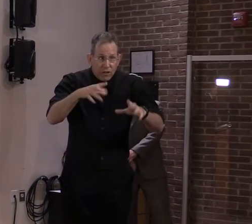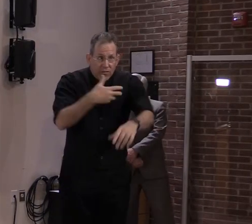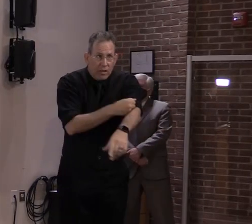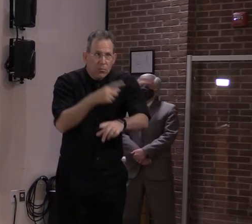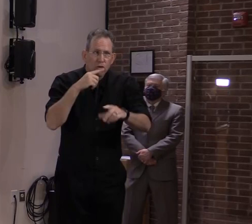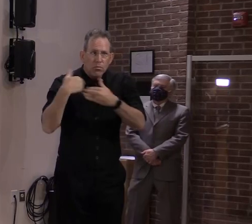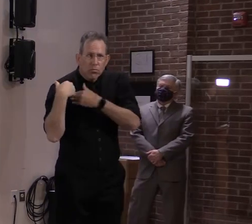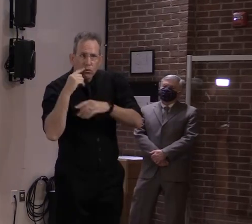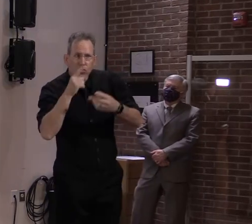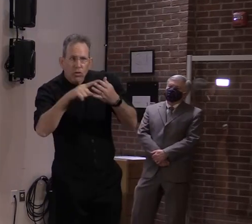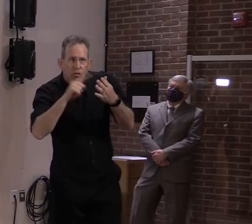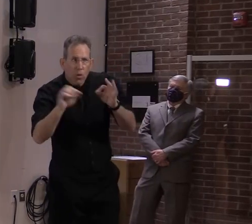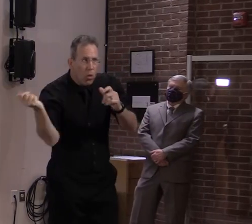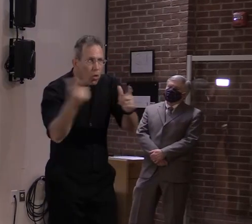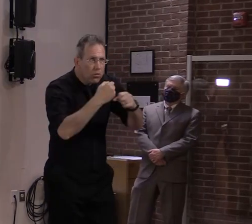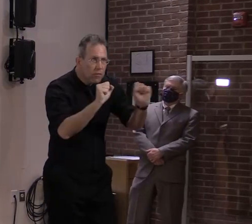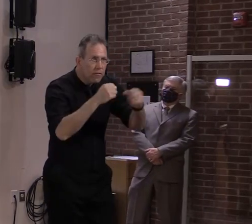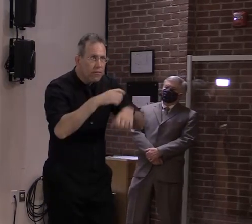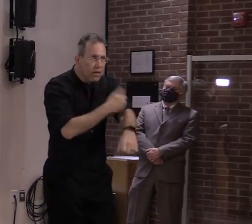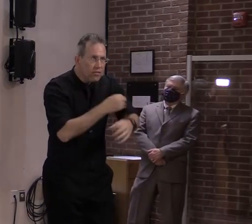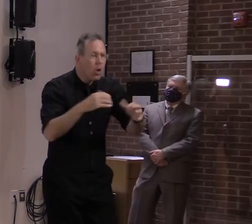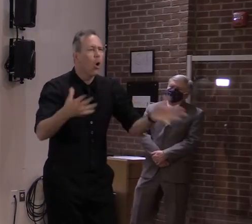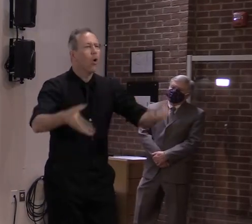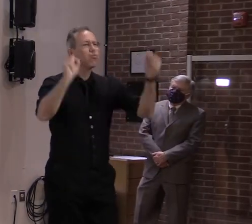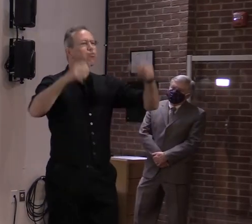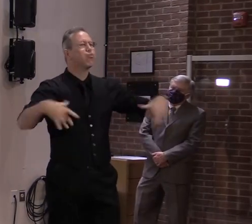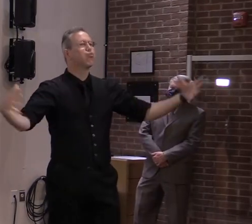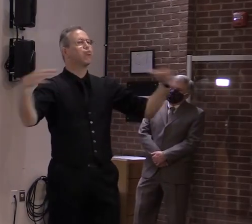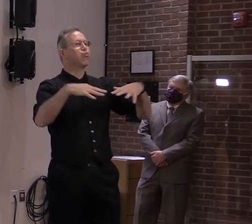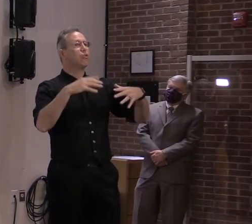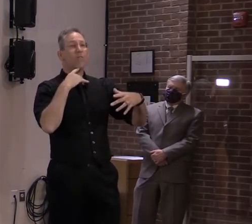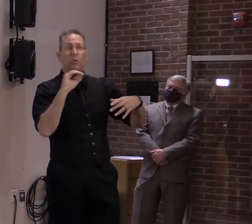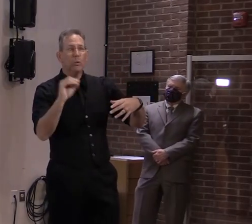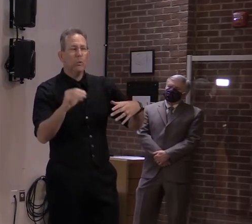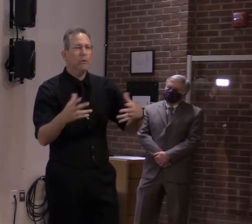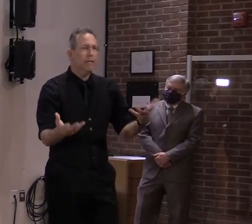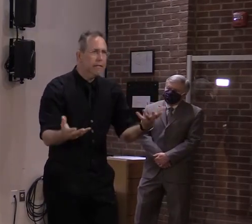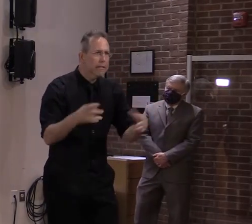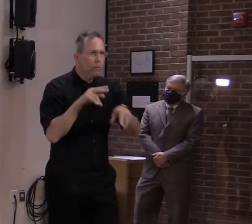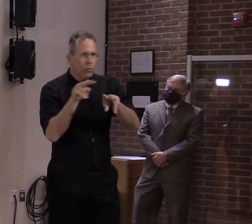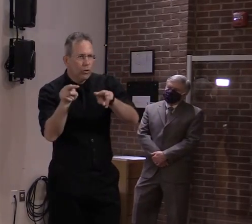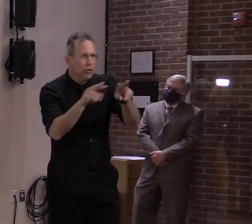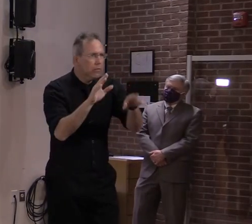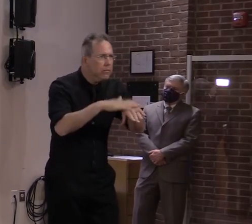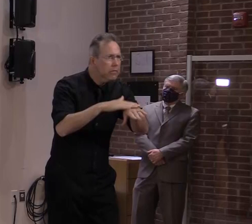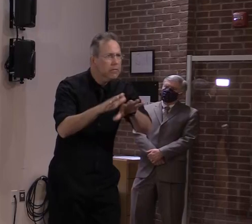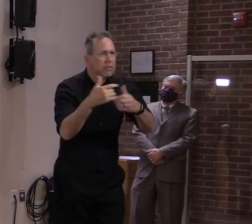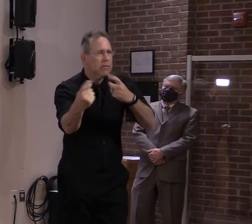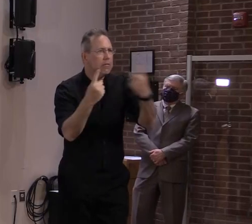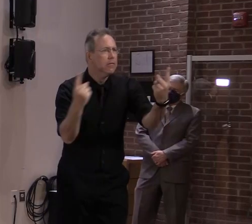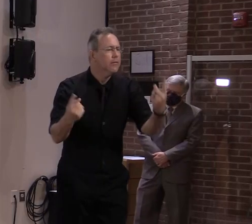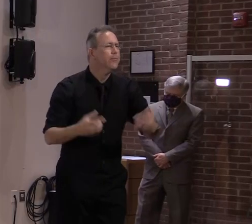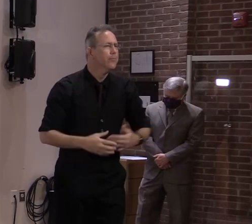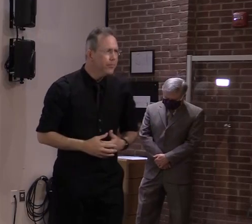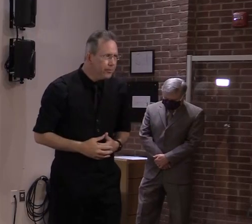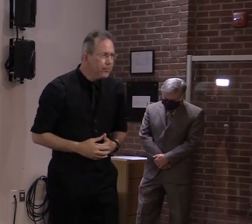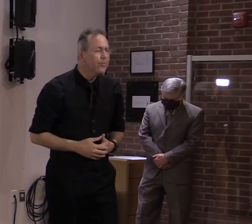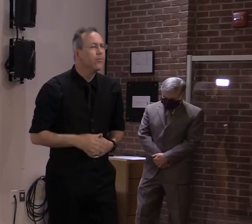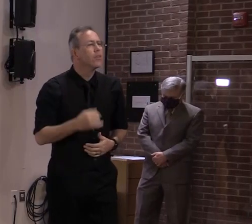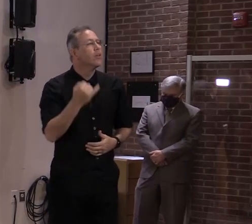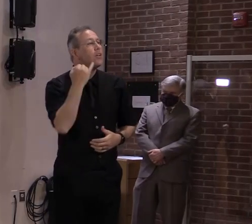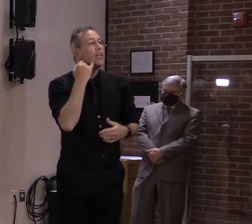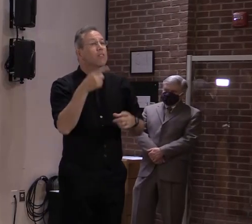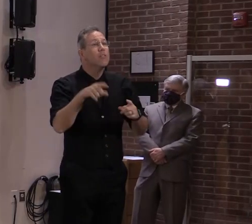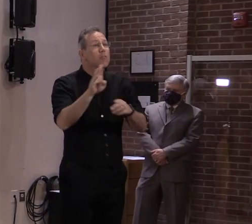aspect of this. It's not just about vaccinations, but if a business feels strongly about continuing to have a mask